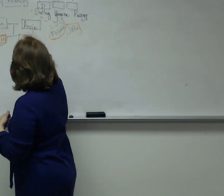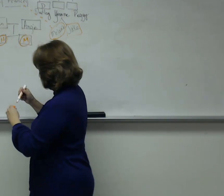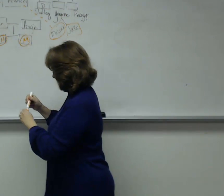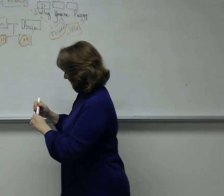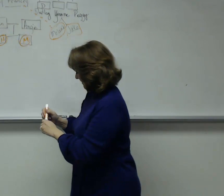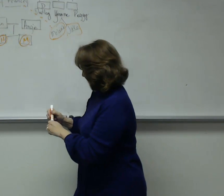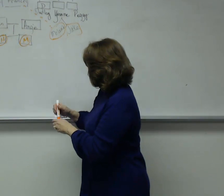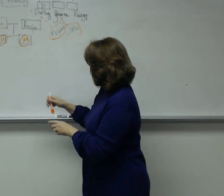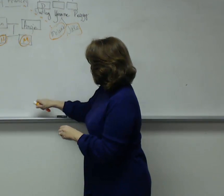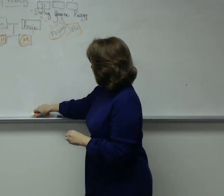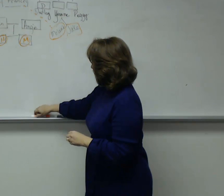Go.